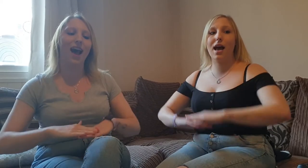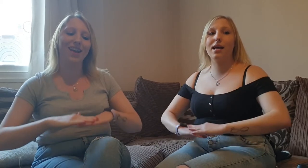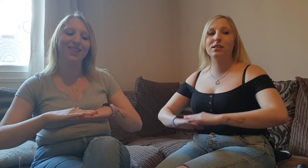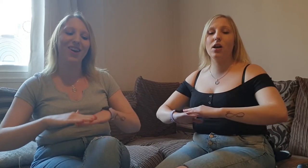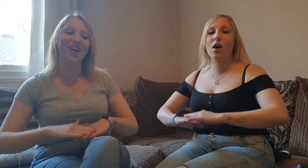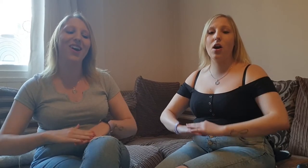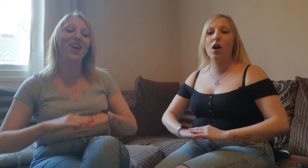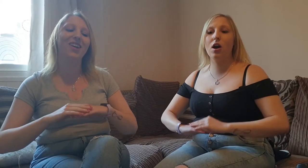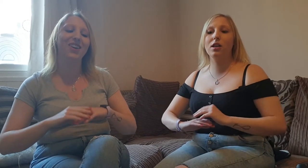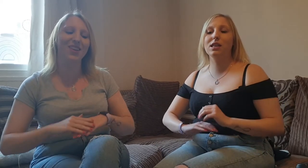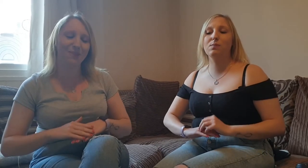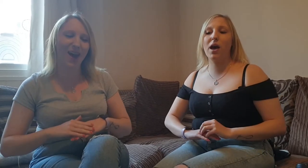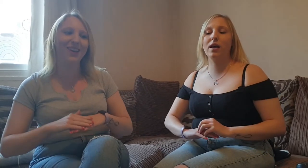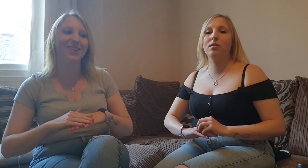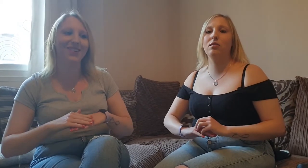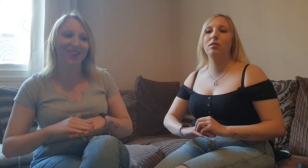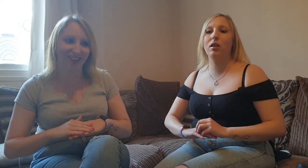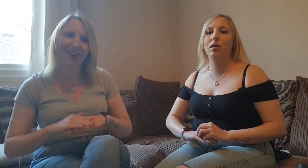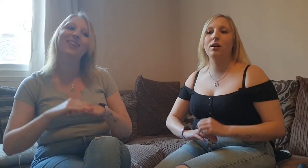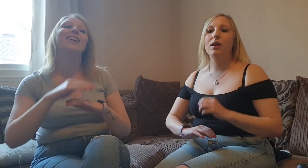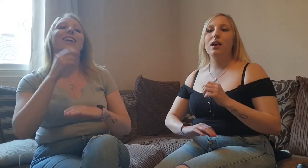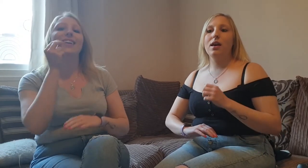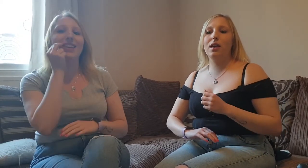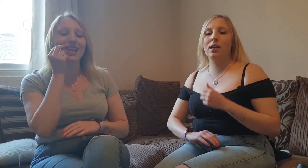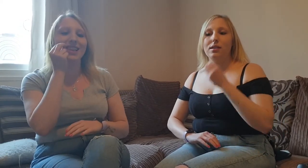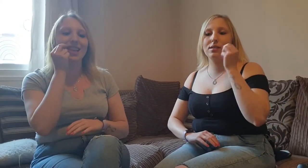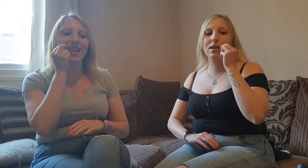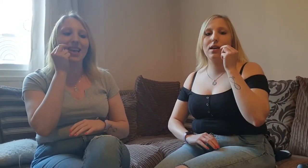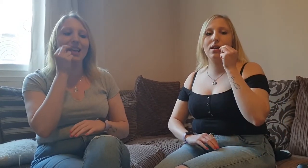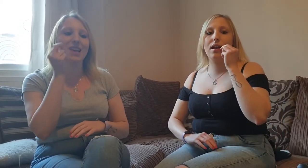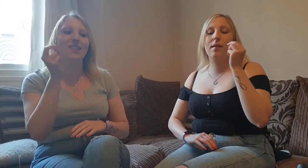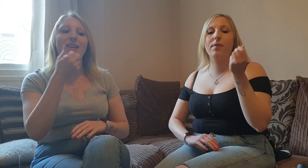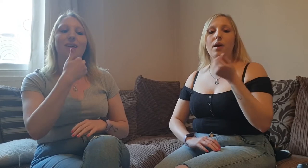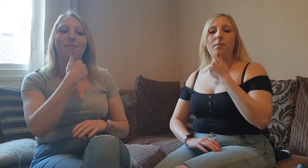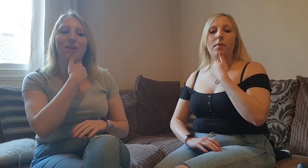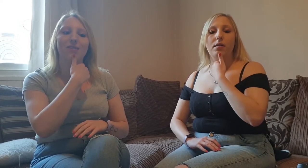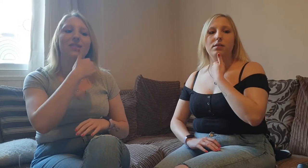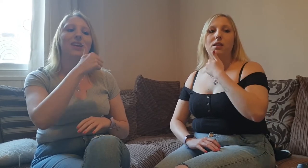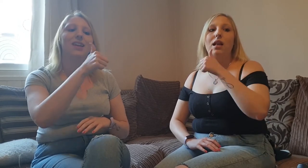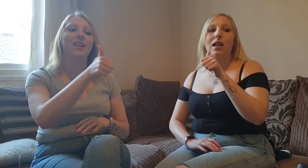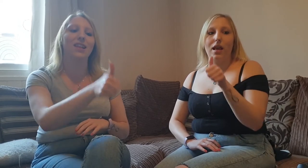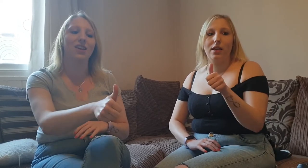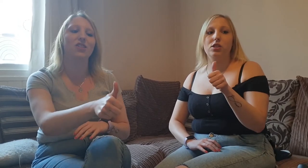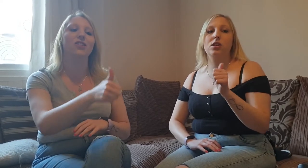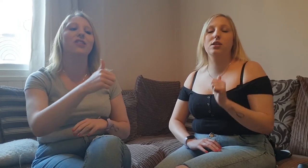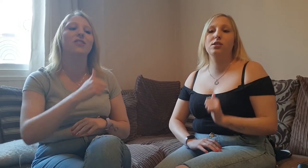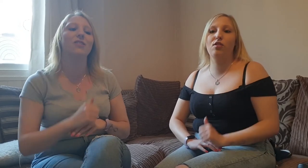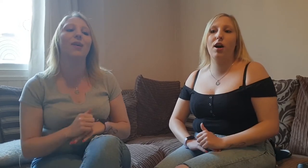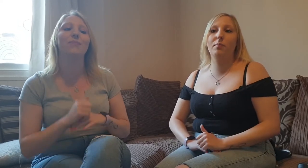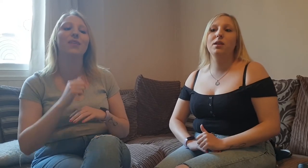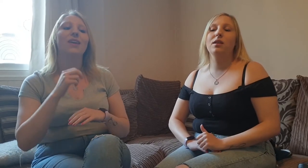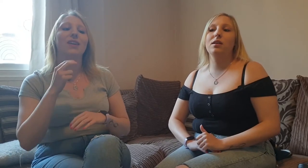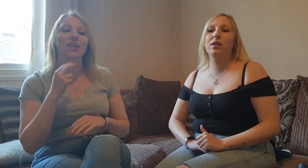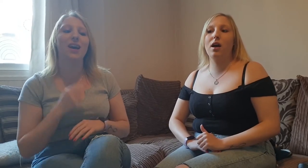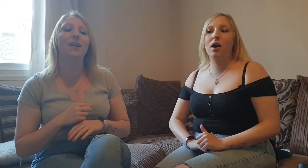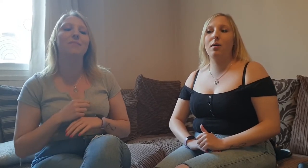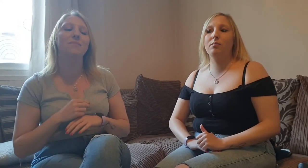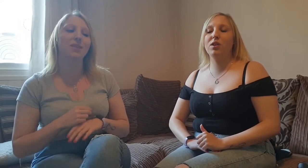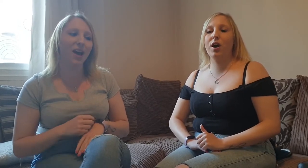sat on a speckled log, eating the most delicious grub. Yum,